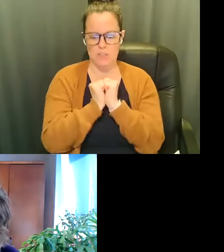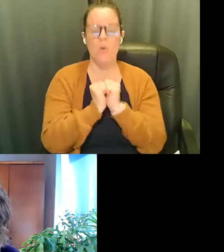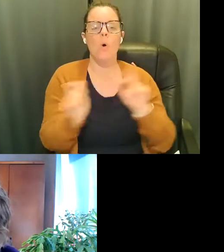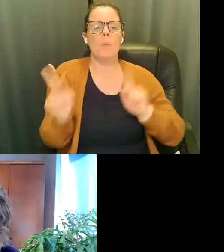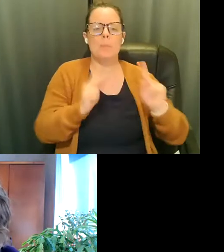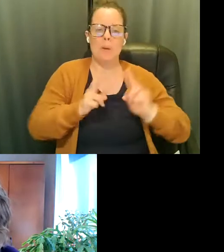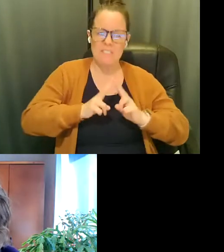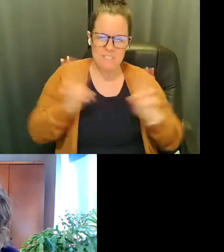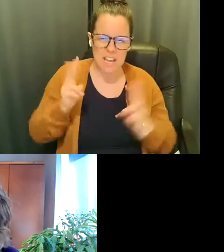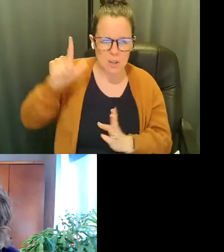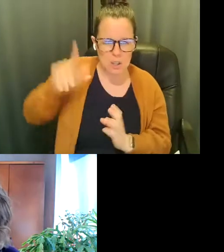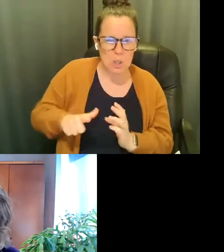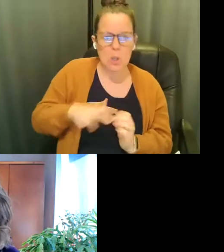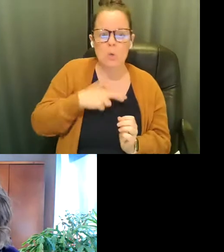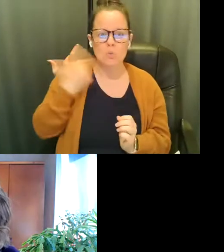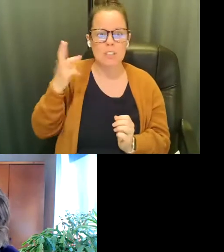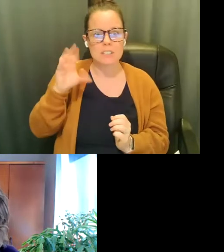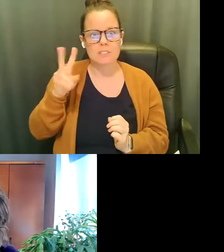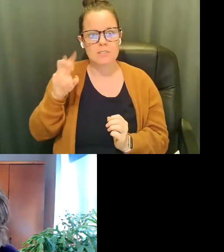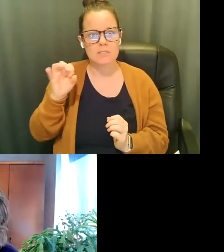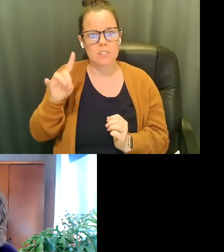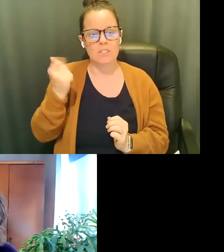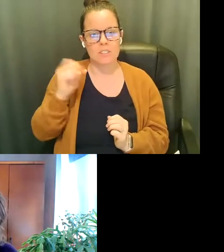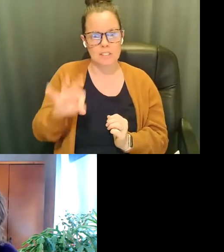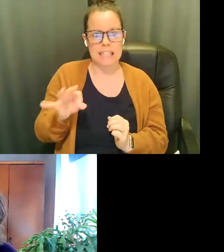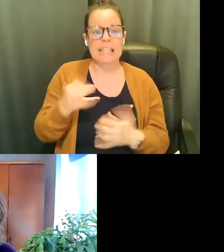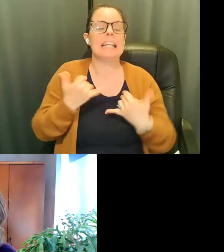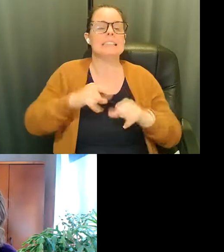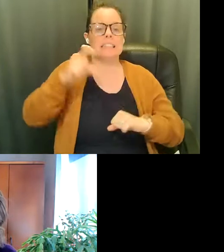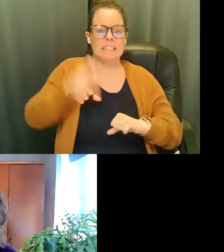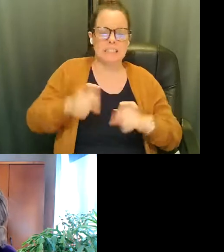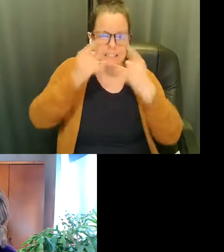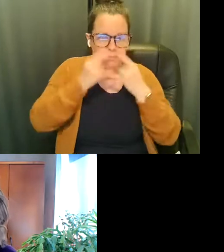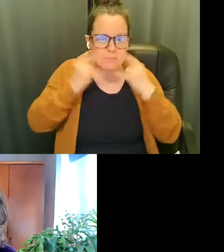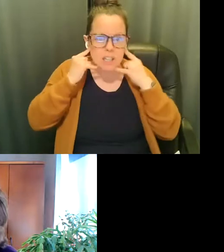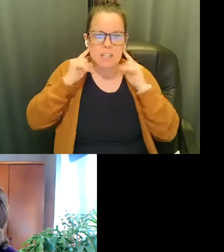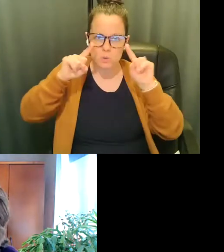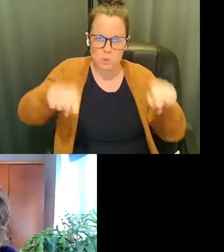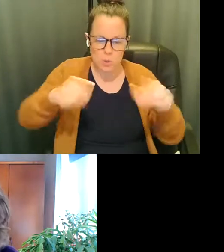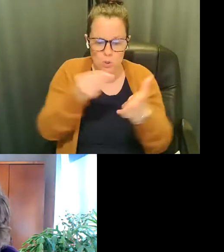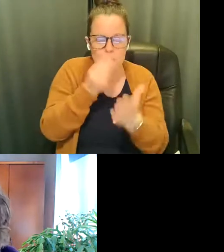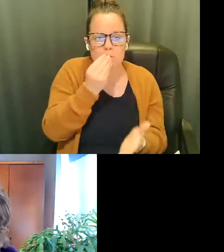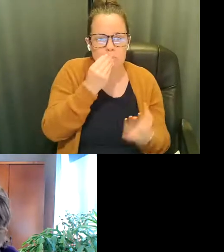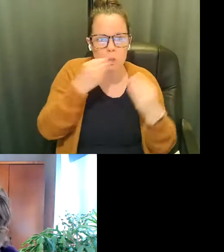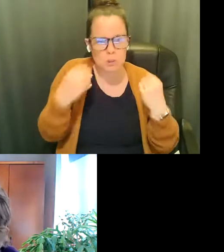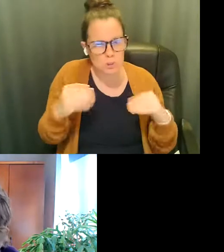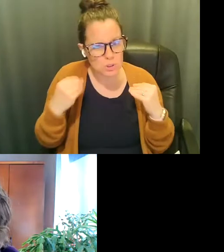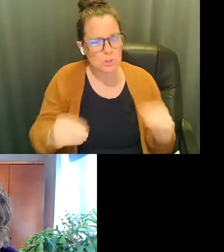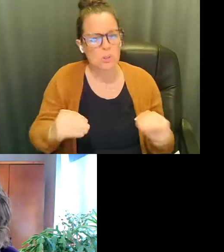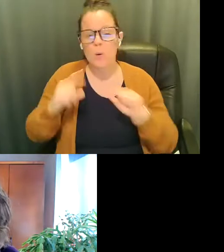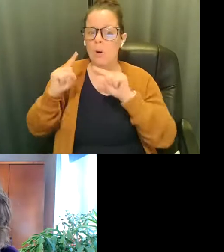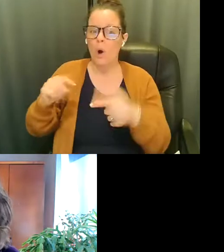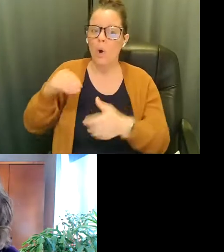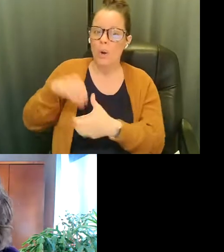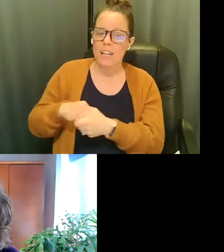of COVID-19. We still need to wear masks when we go to the grocery store, when we attend an indoor sporting